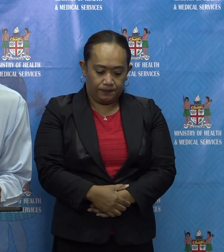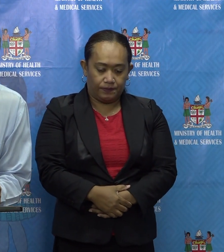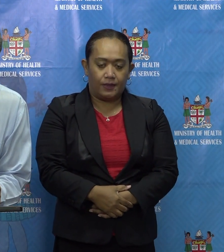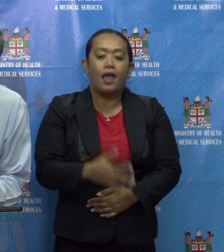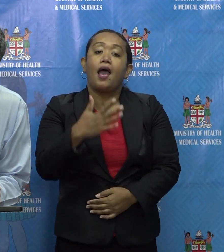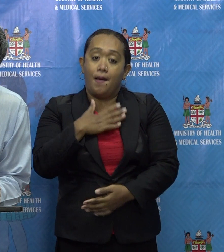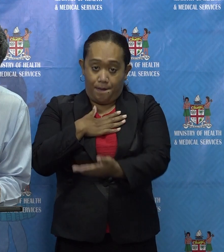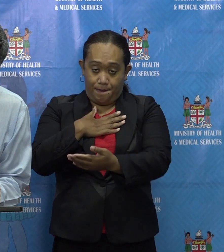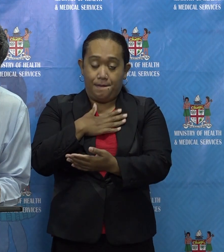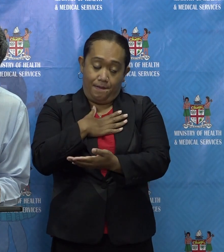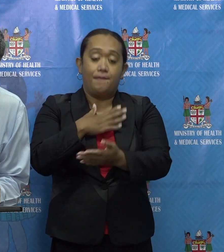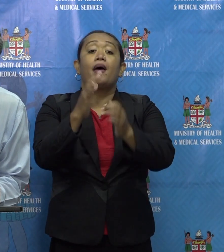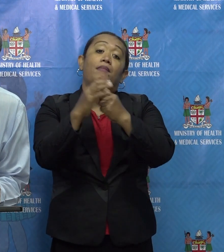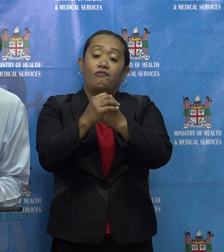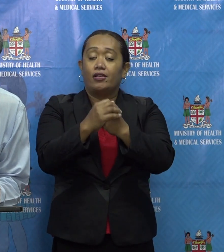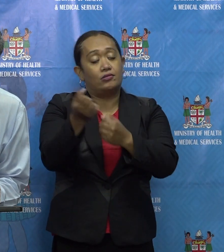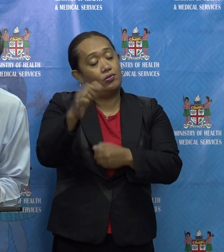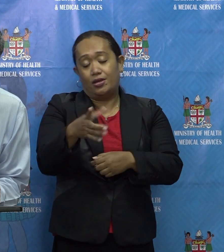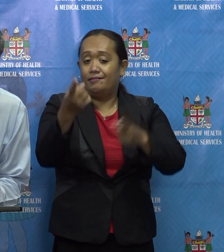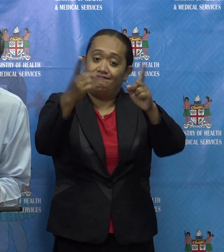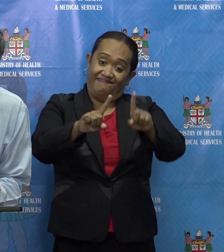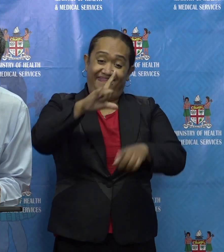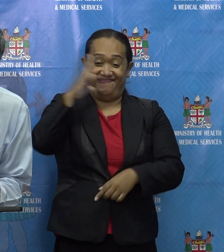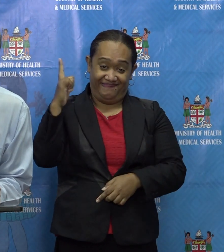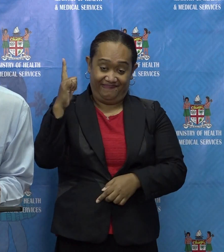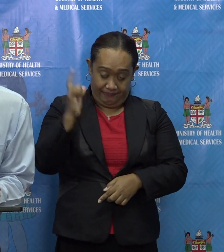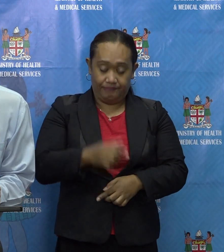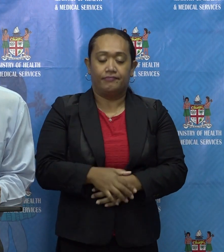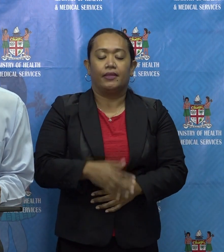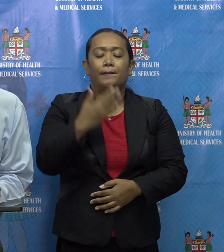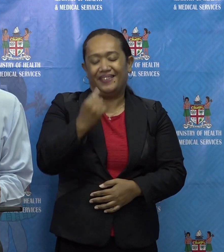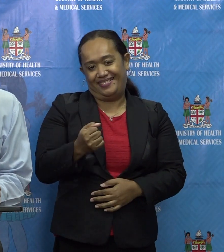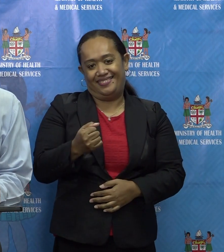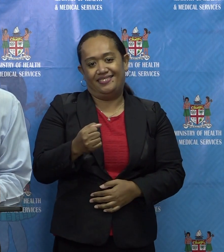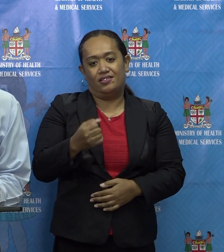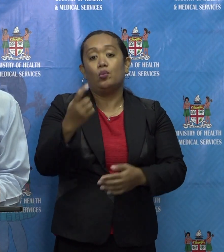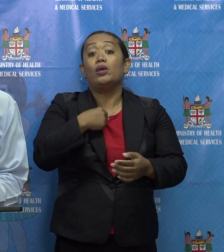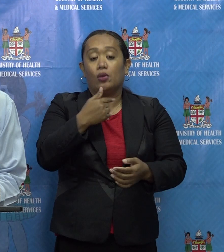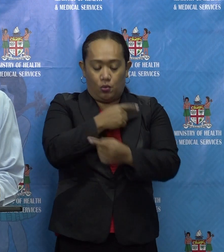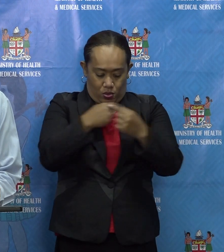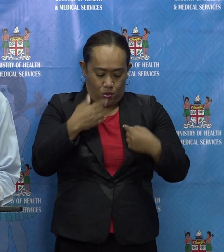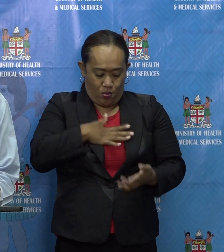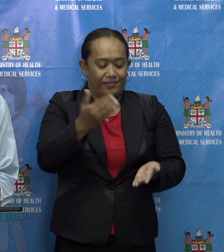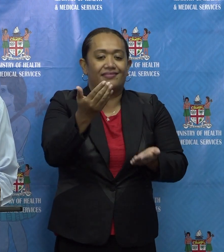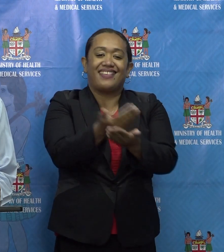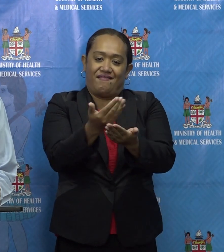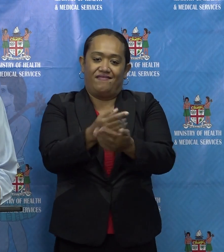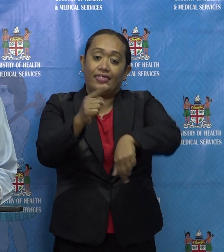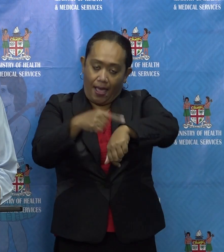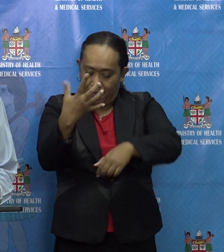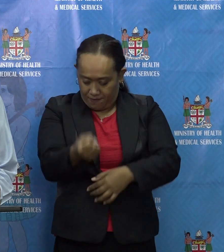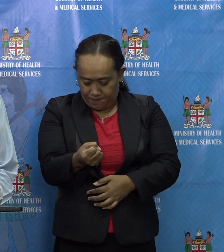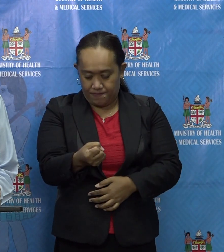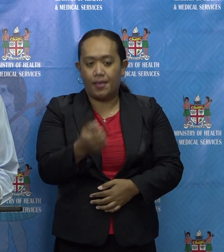My friends, we've already lost one life in this outbreak. There's still time to save many more. Today, our